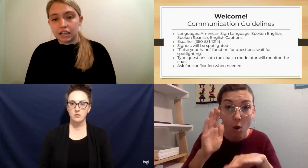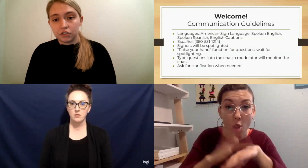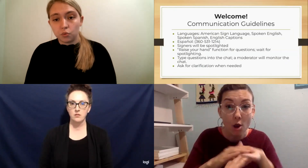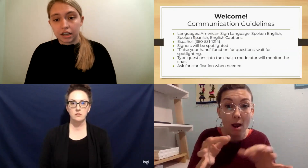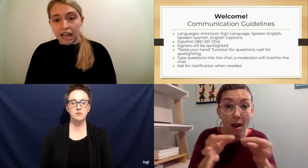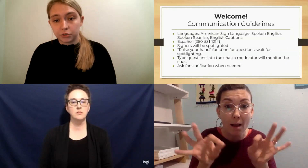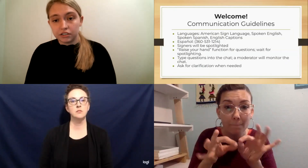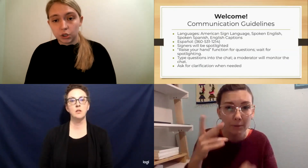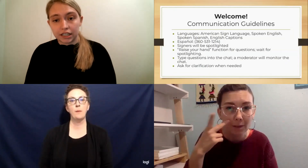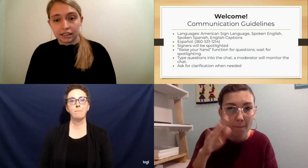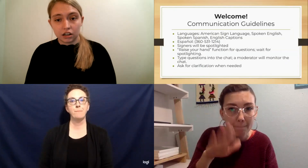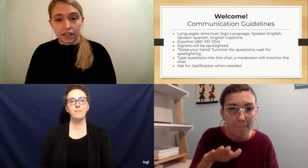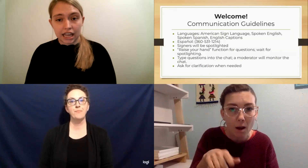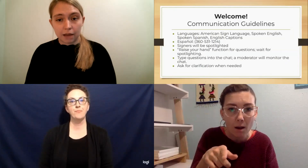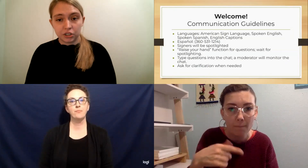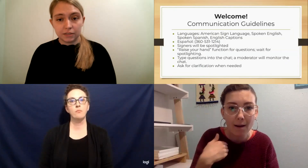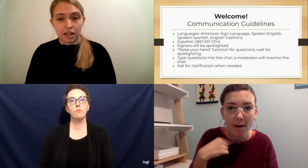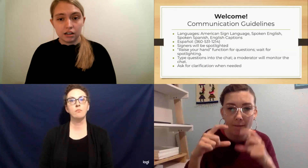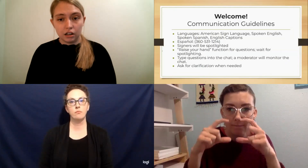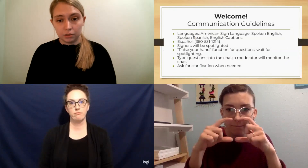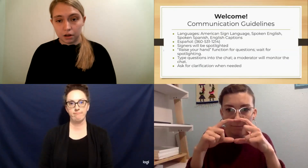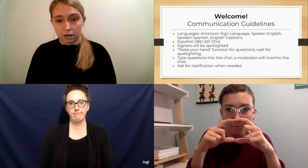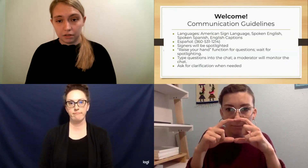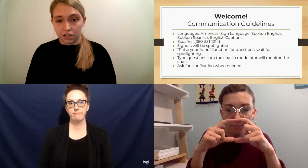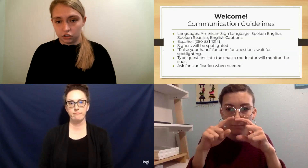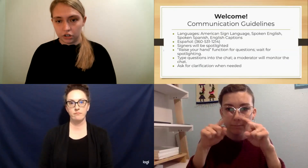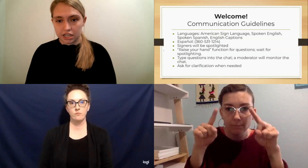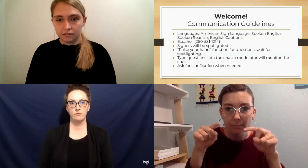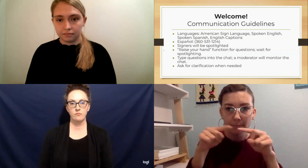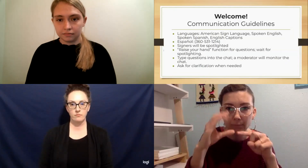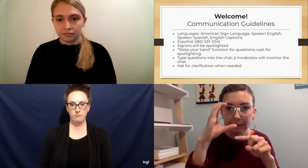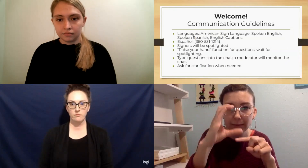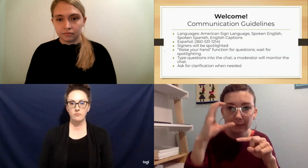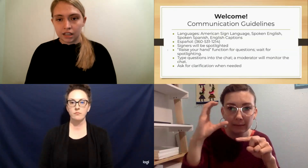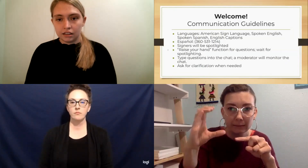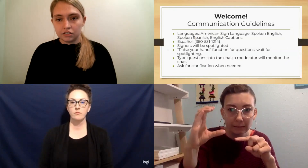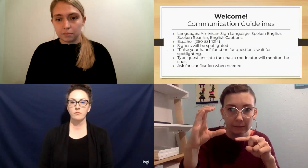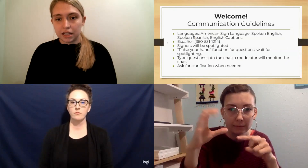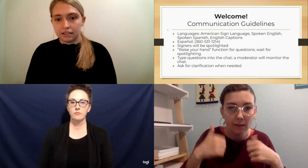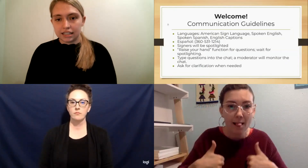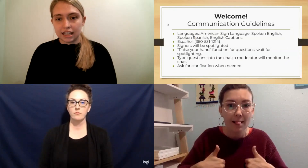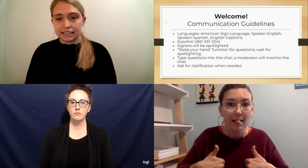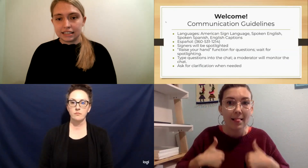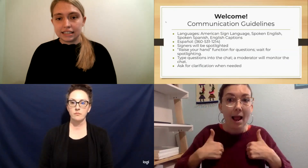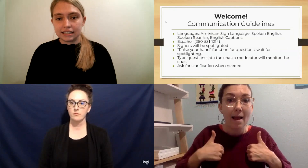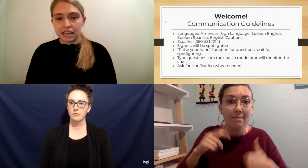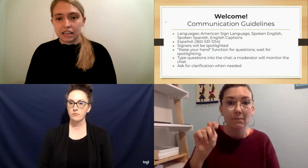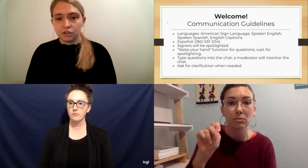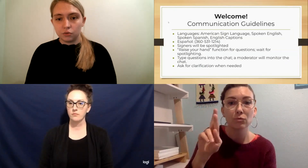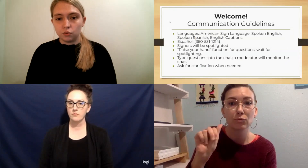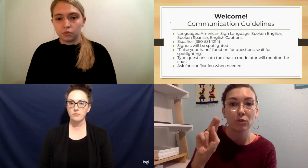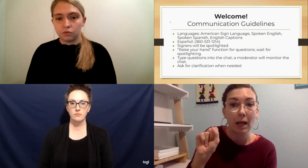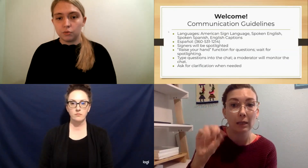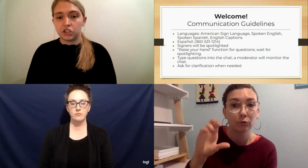And again, if you want captions, you can click on the captions button on the bottom of the screen. There's a button that says